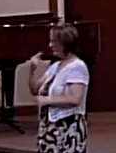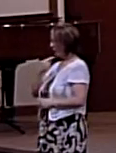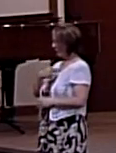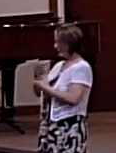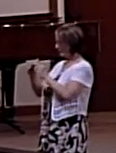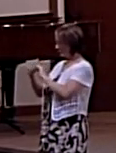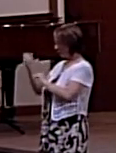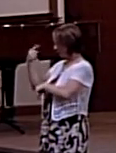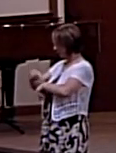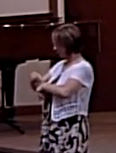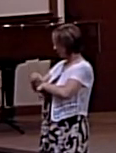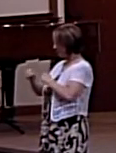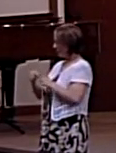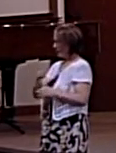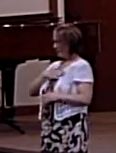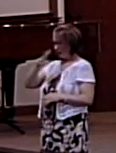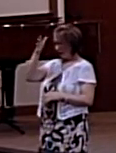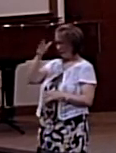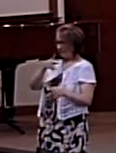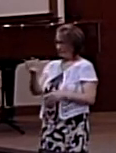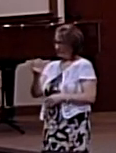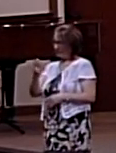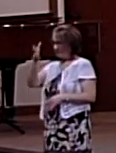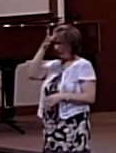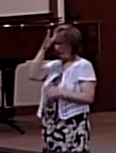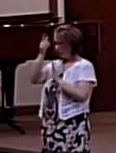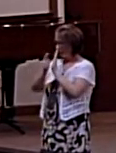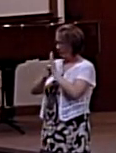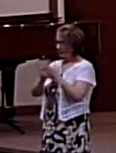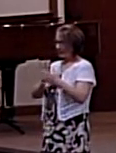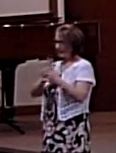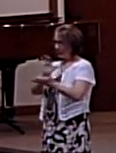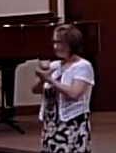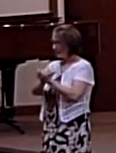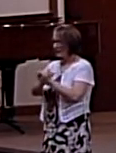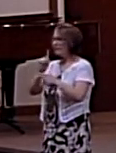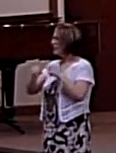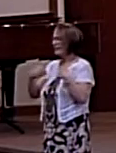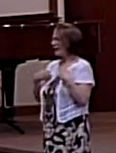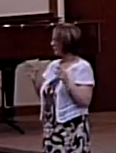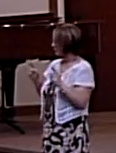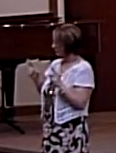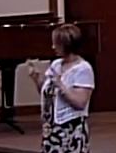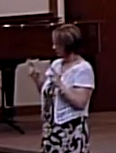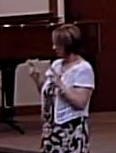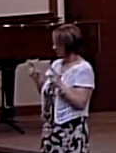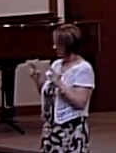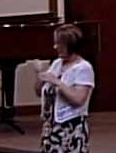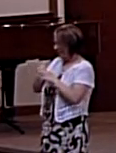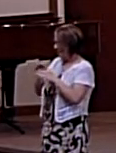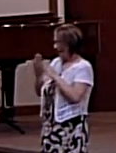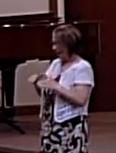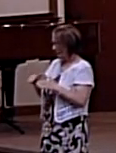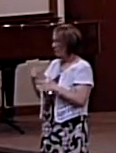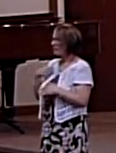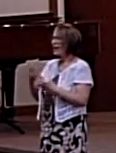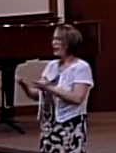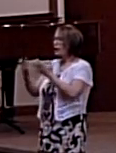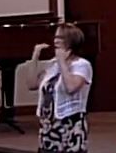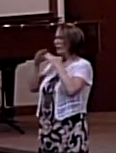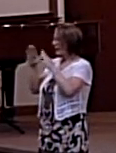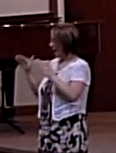she and my father-in-law first married, that they didn't have an icebox in the house. And so they had a spring house, and that